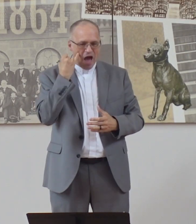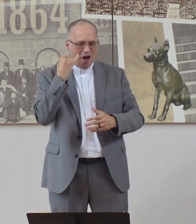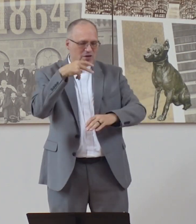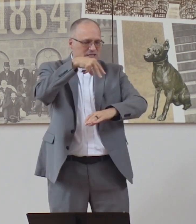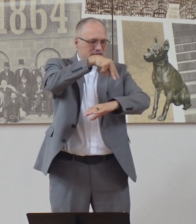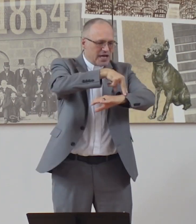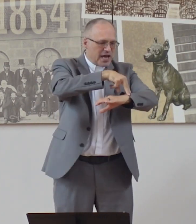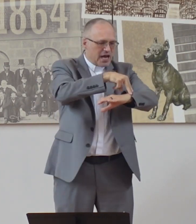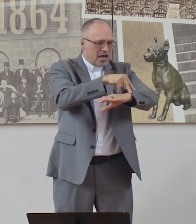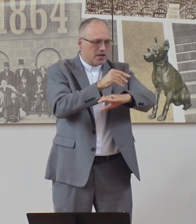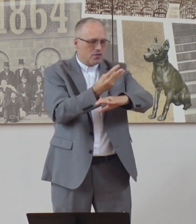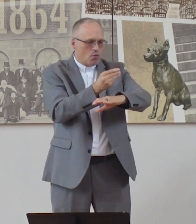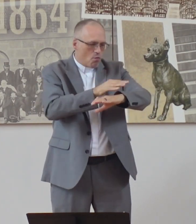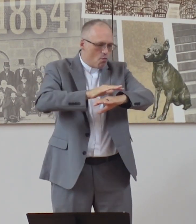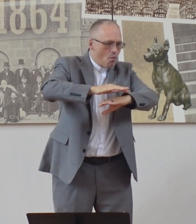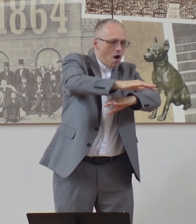So as you stand upon the shore,